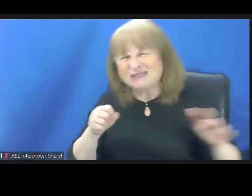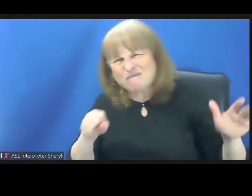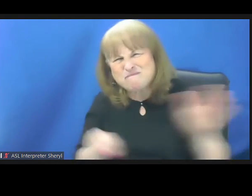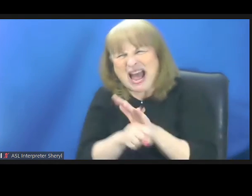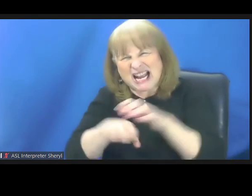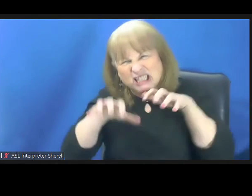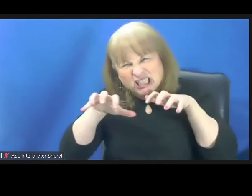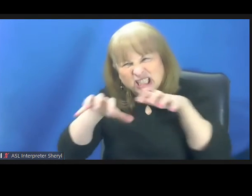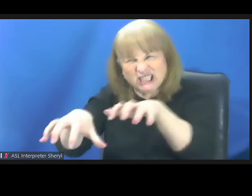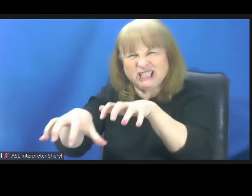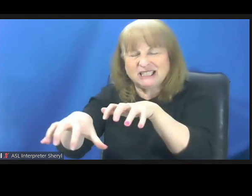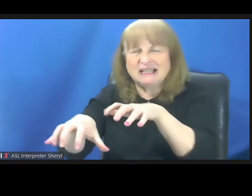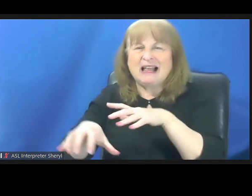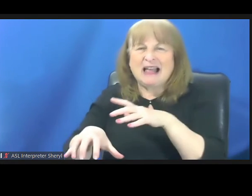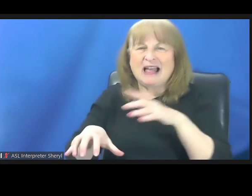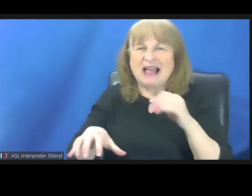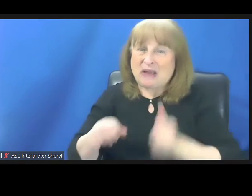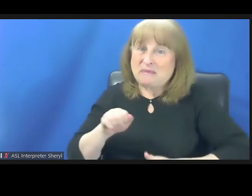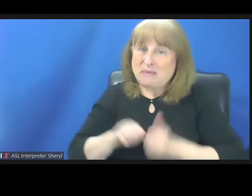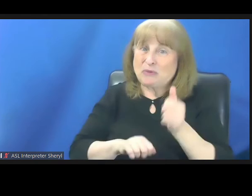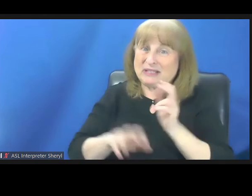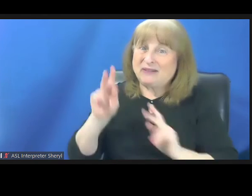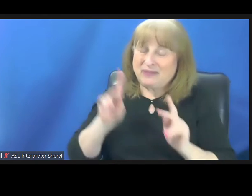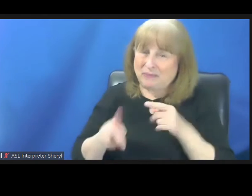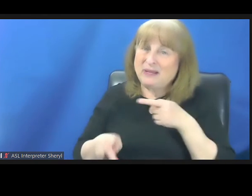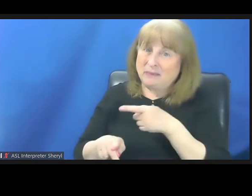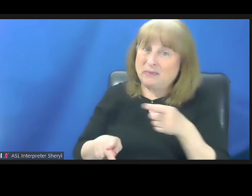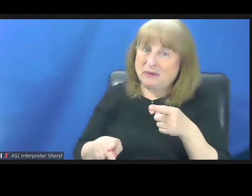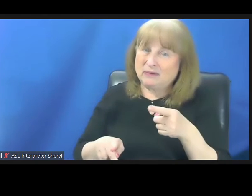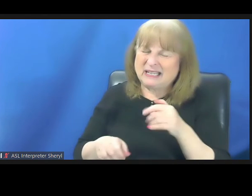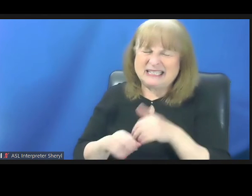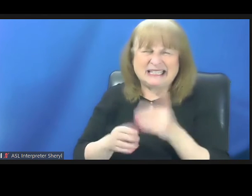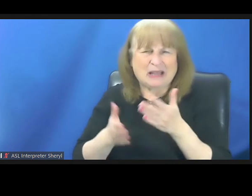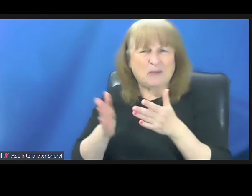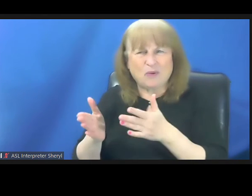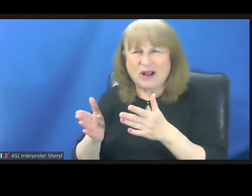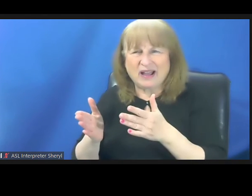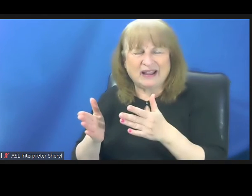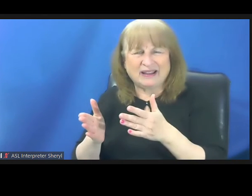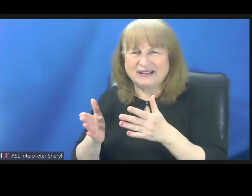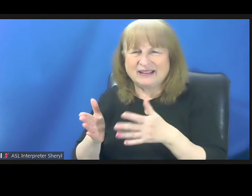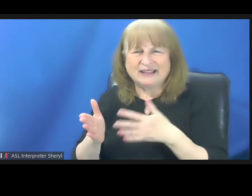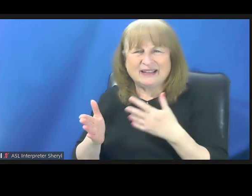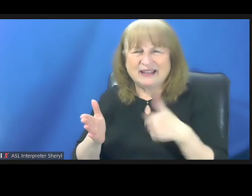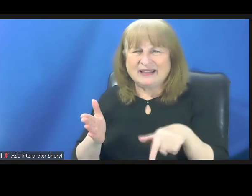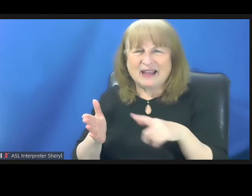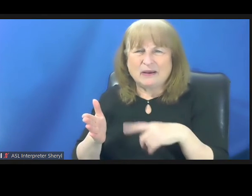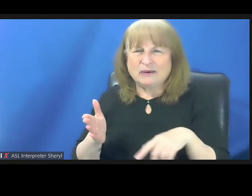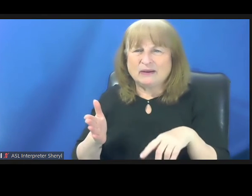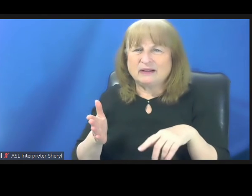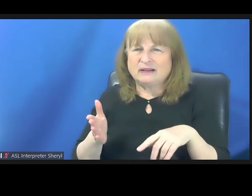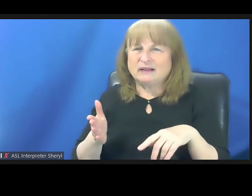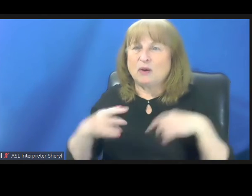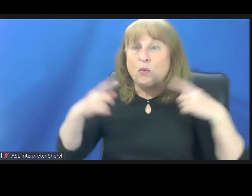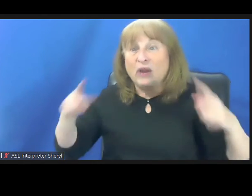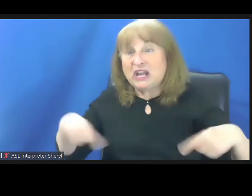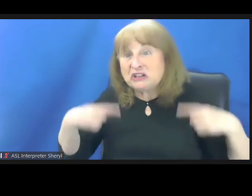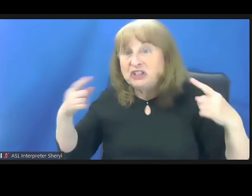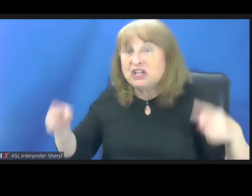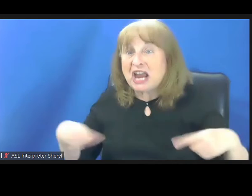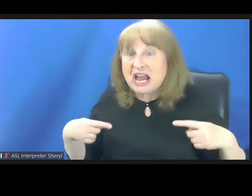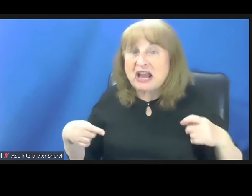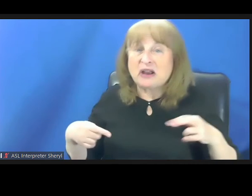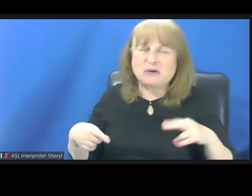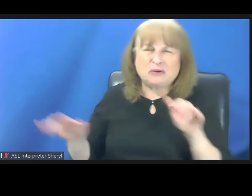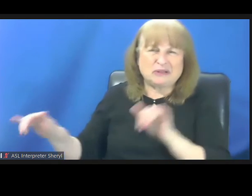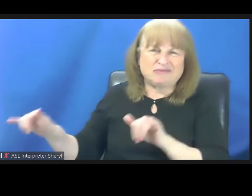jam-packed, and most of the people were in some form of either a wheelchair or